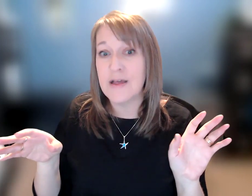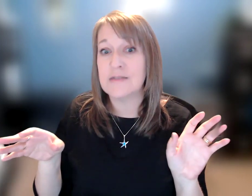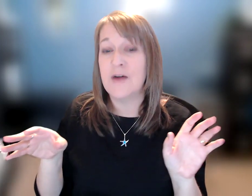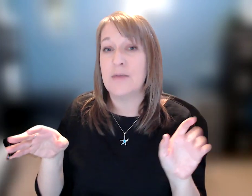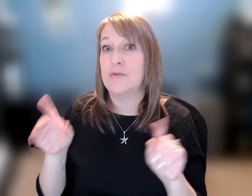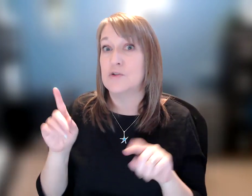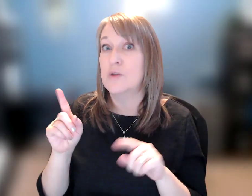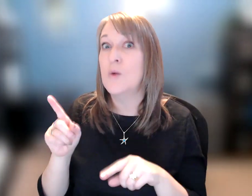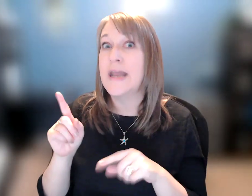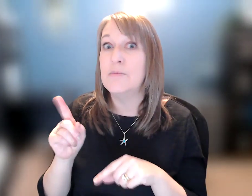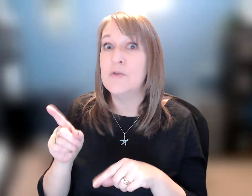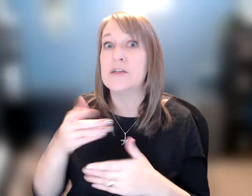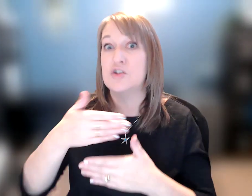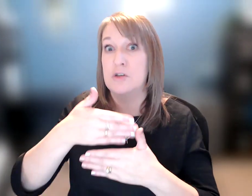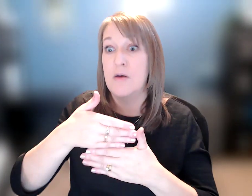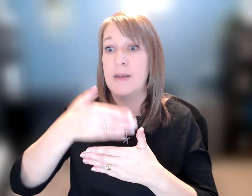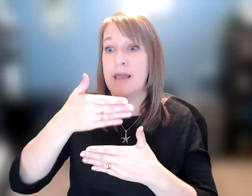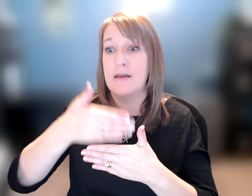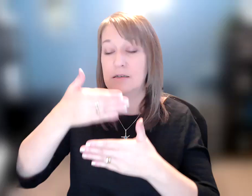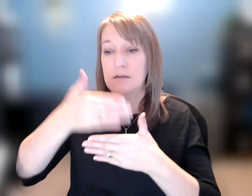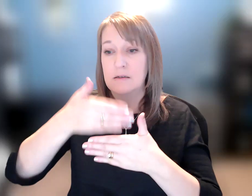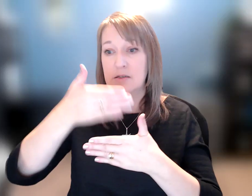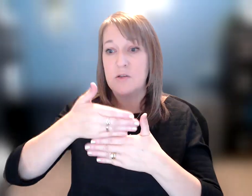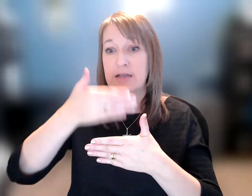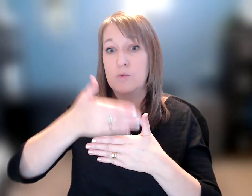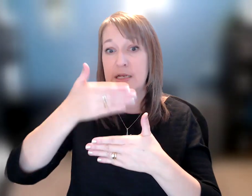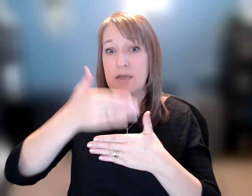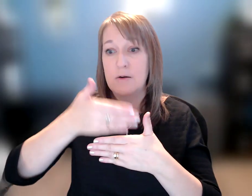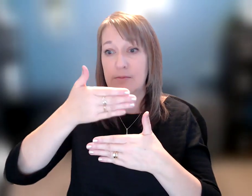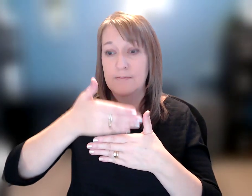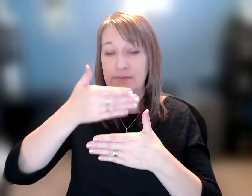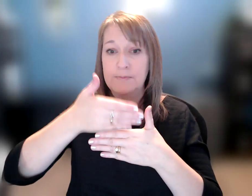that's fine. But if there's only one hand moving, it's your dominant hand. So that's window.